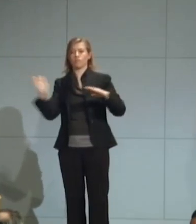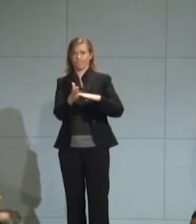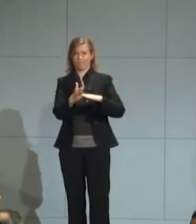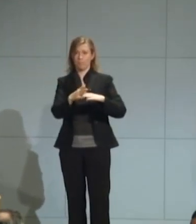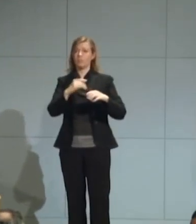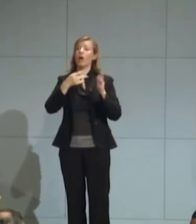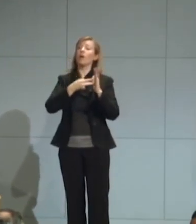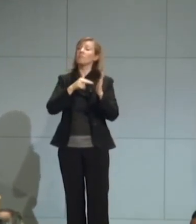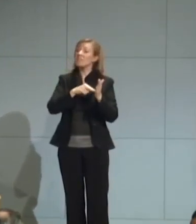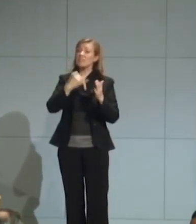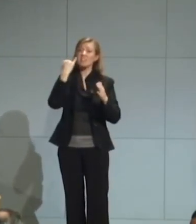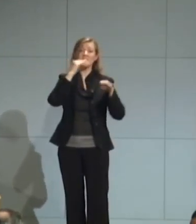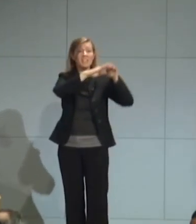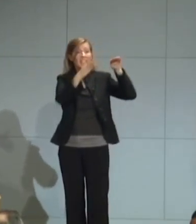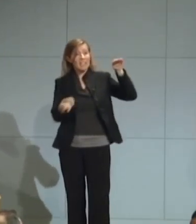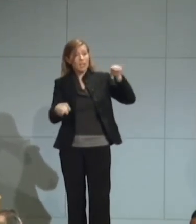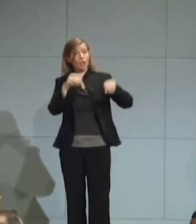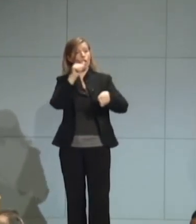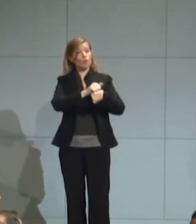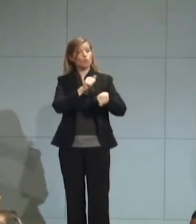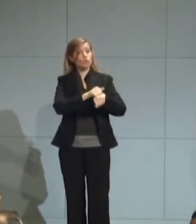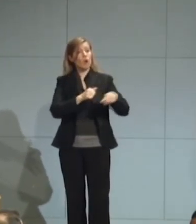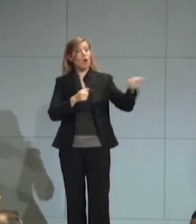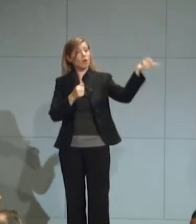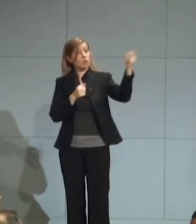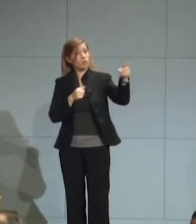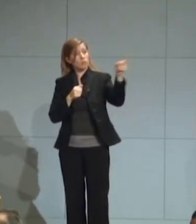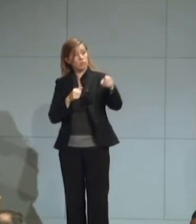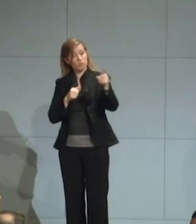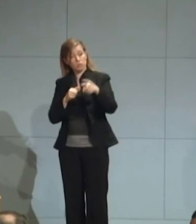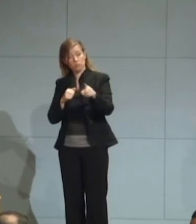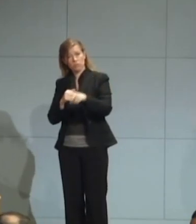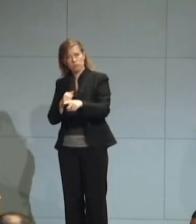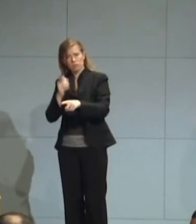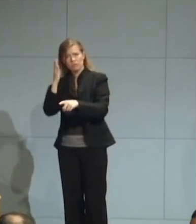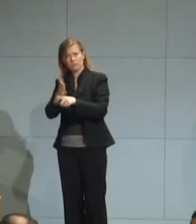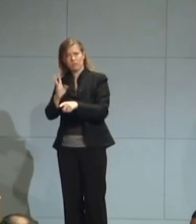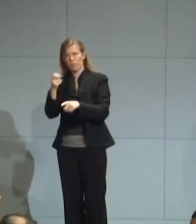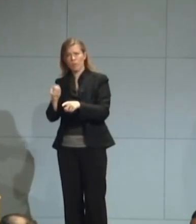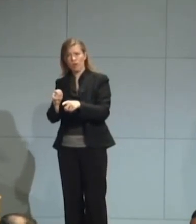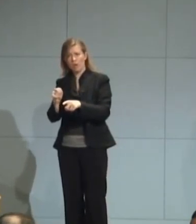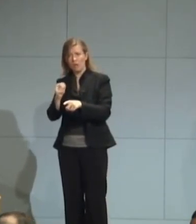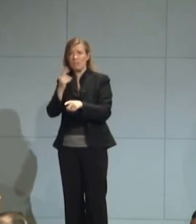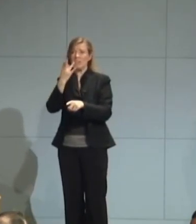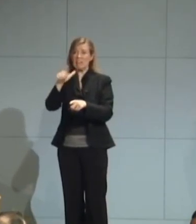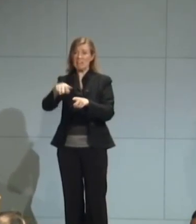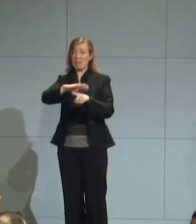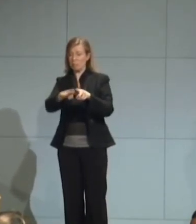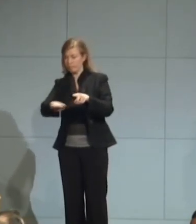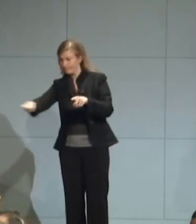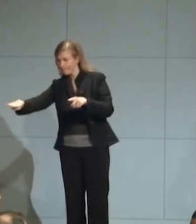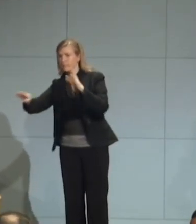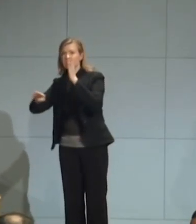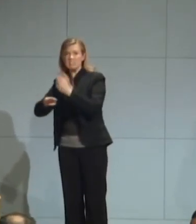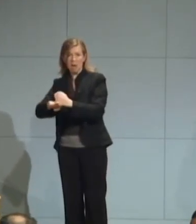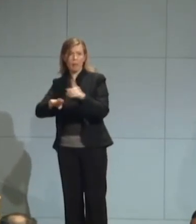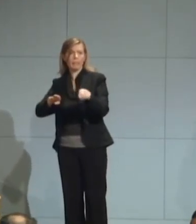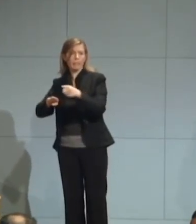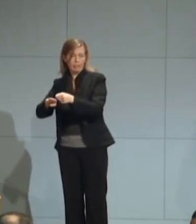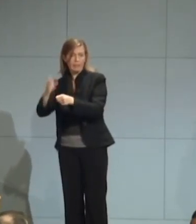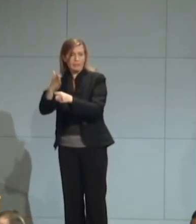in Israel and India and Great Britain and the Philippines and several other places, not here yet,